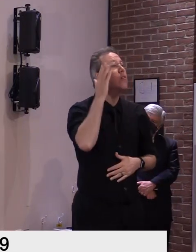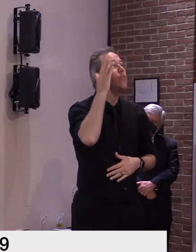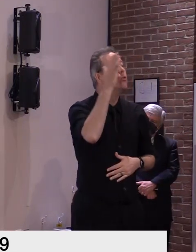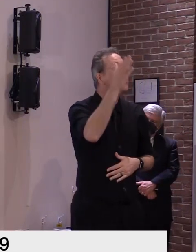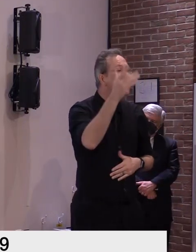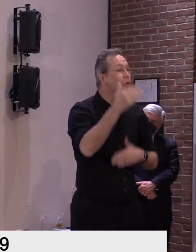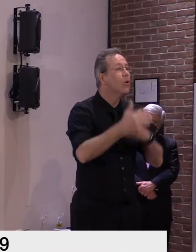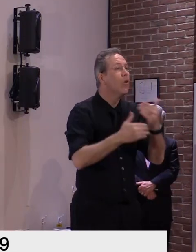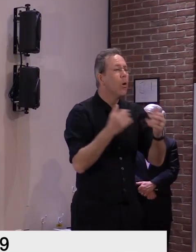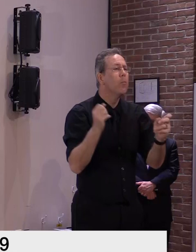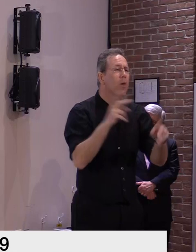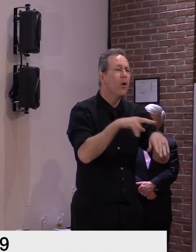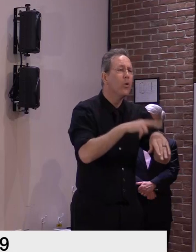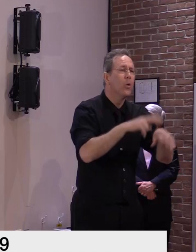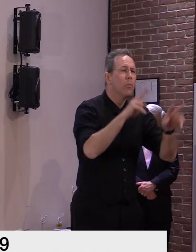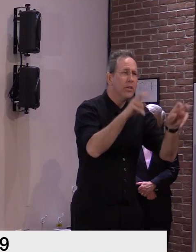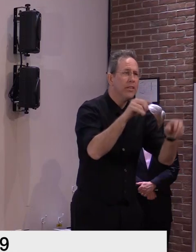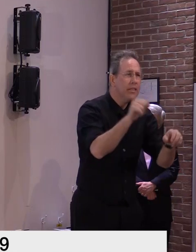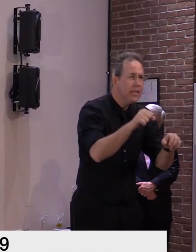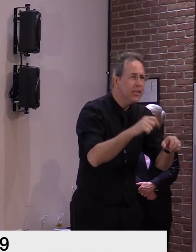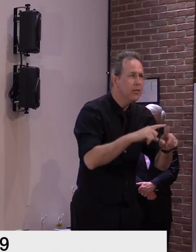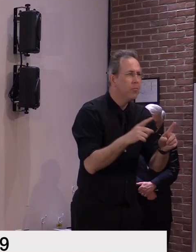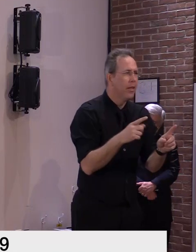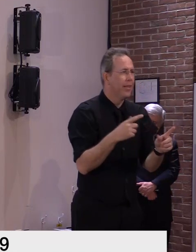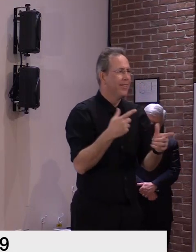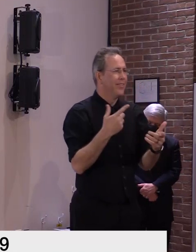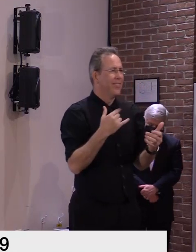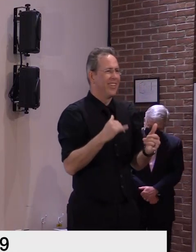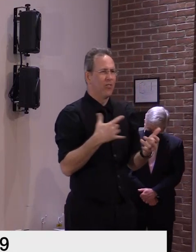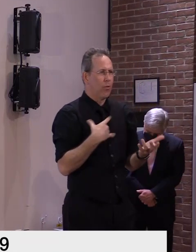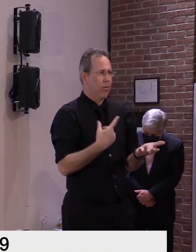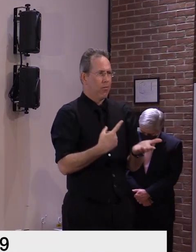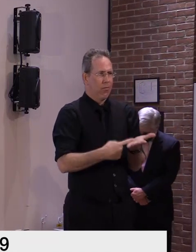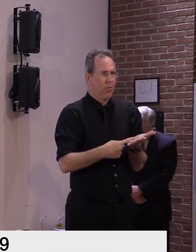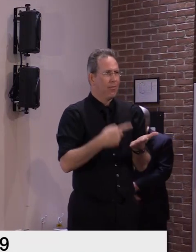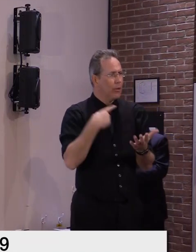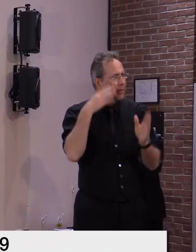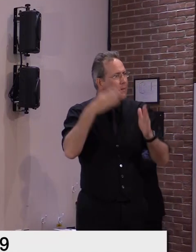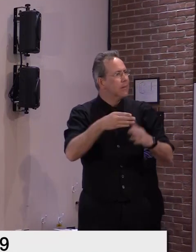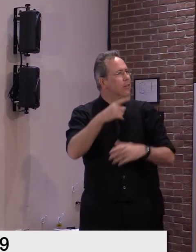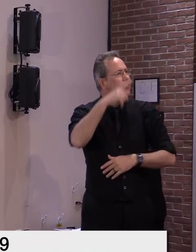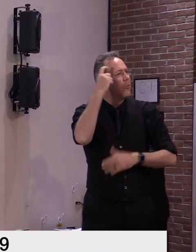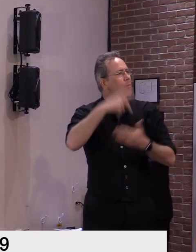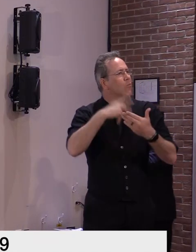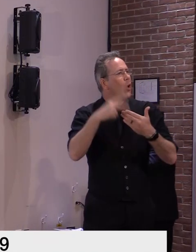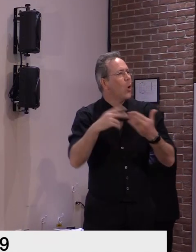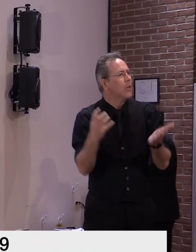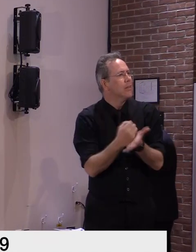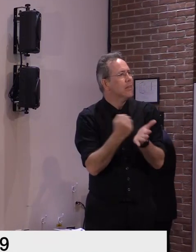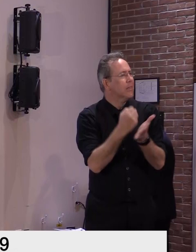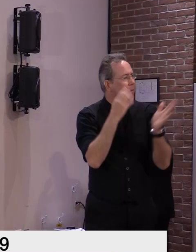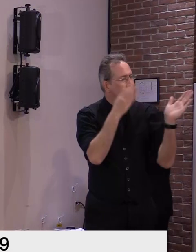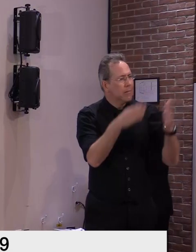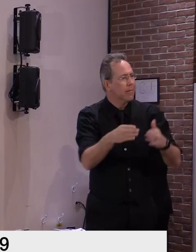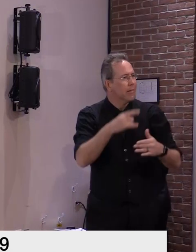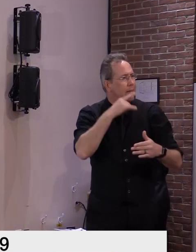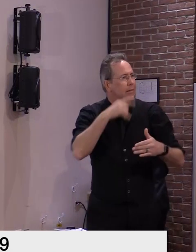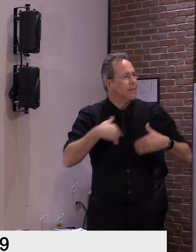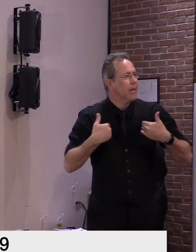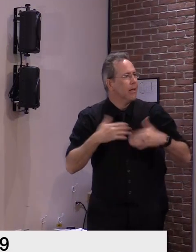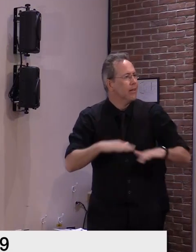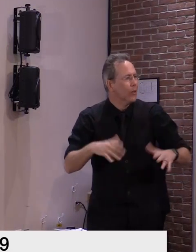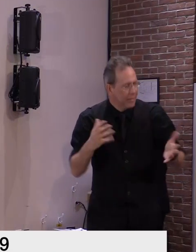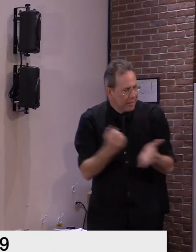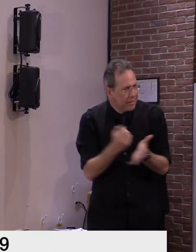with these summer school programs. We want kids to get back to normal, to doing something fun,